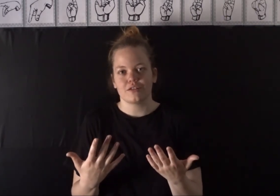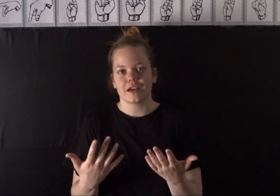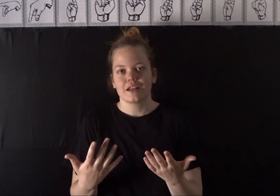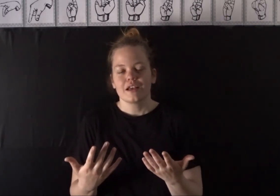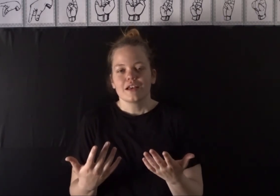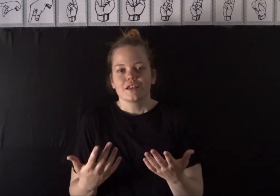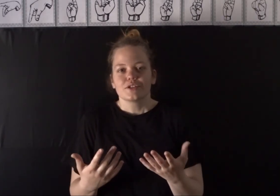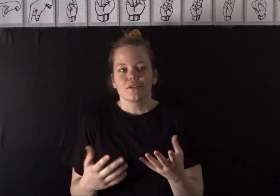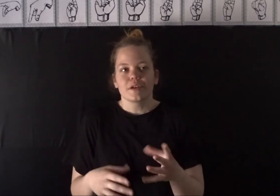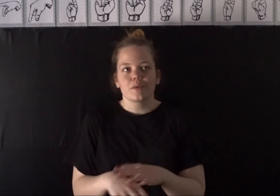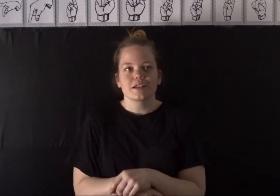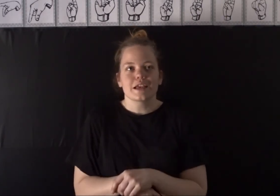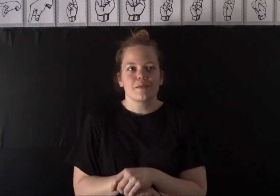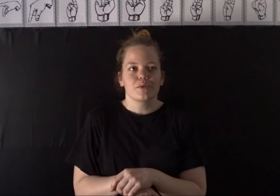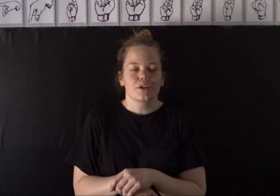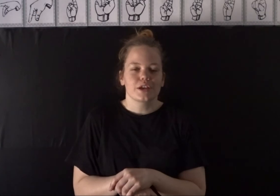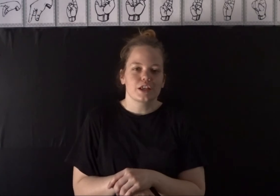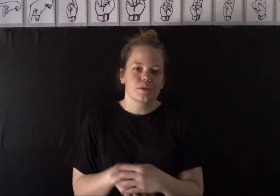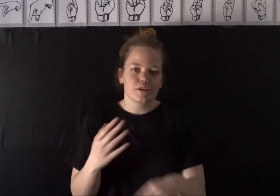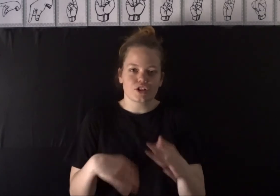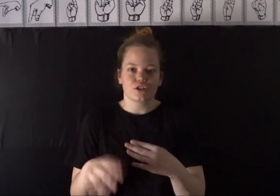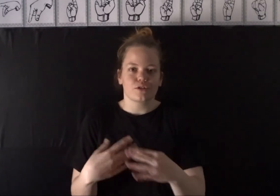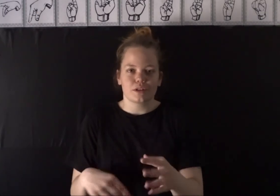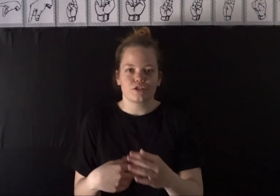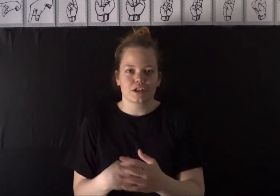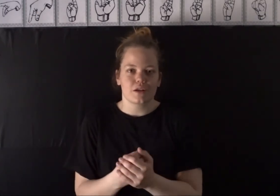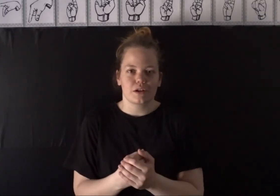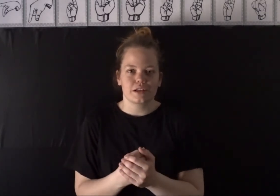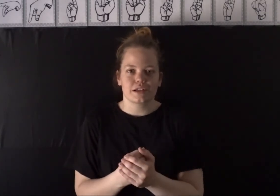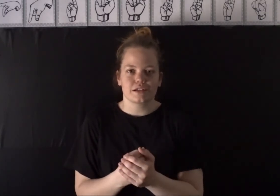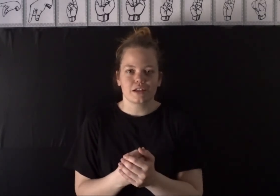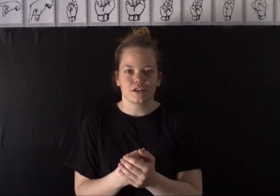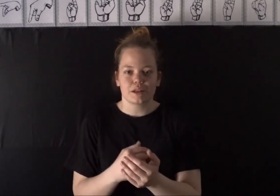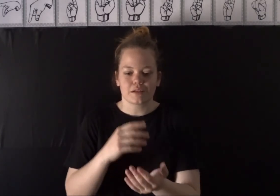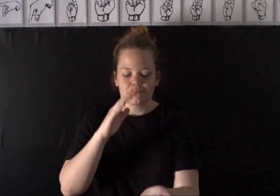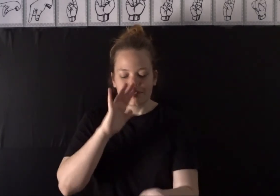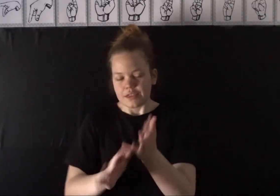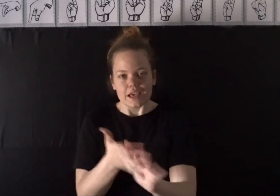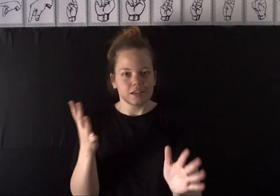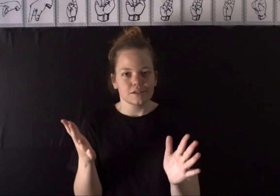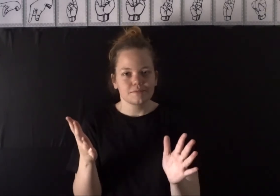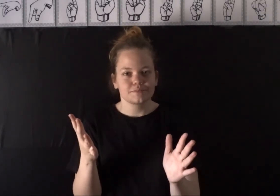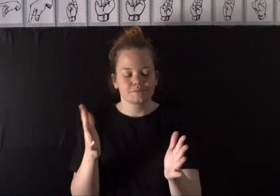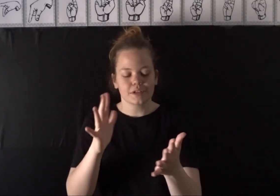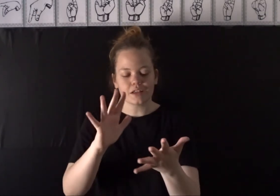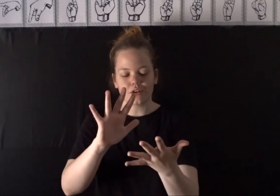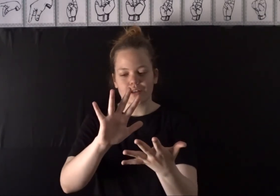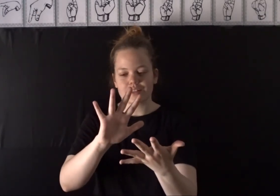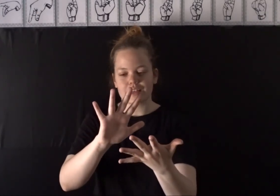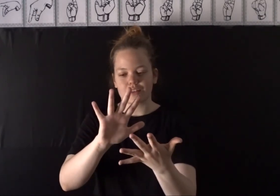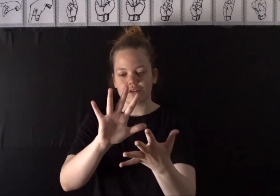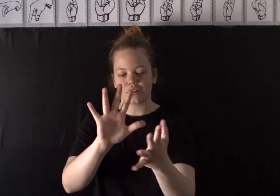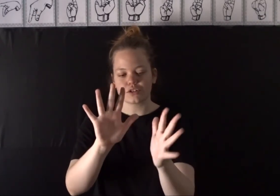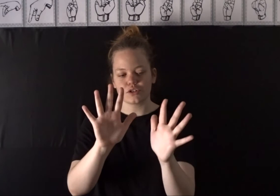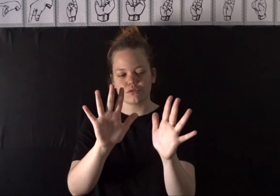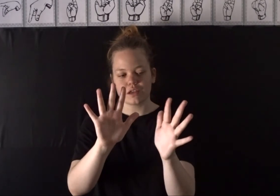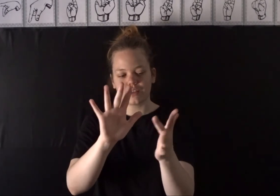that. So if it was a book that you were rushing through and you just kind of wanted to get it done, you could be like, the end. And you're going to take your 2